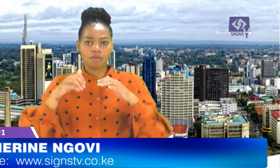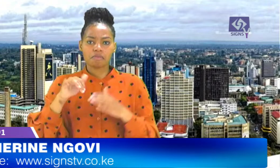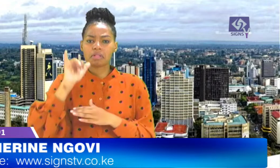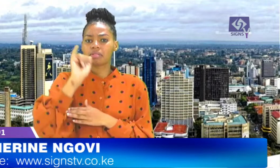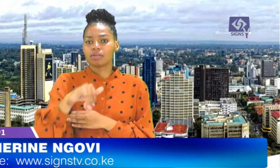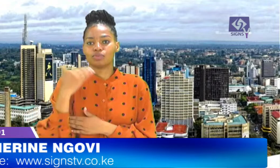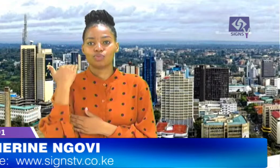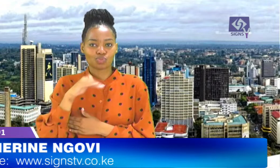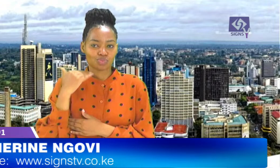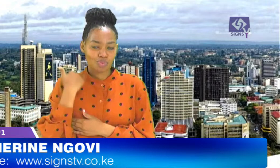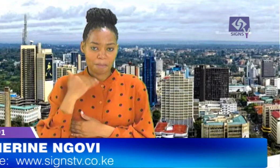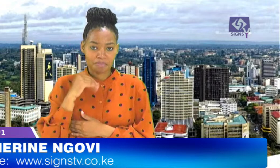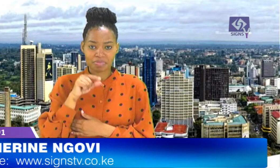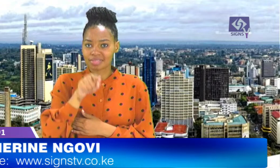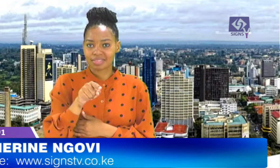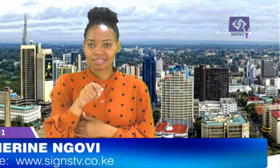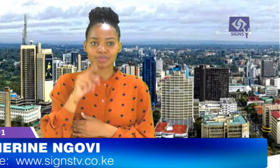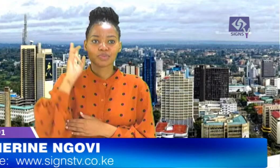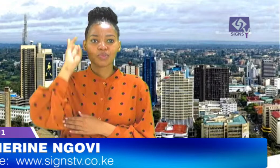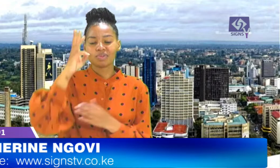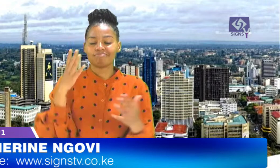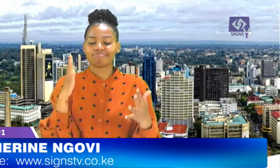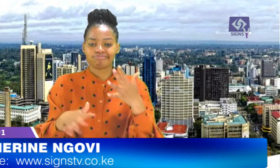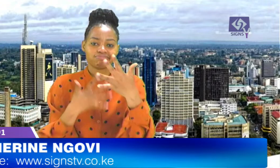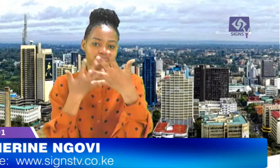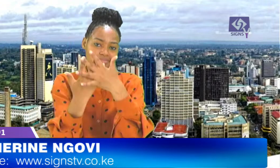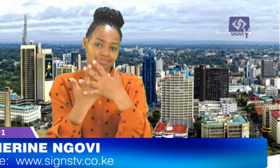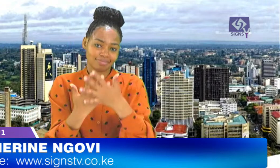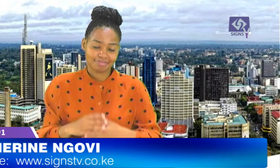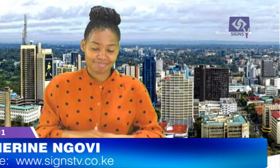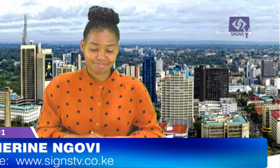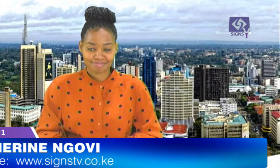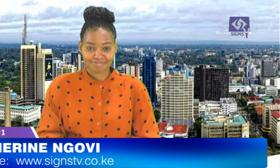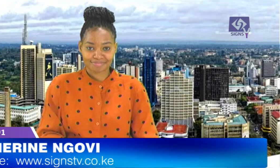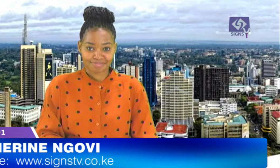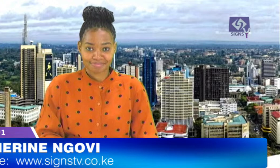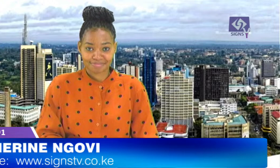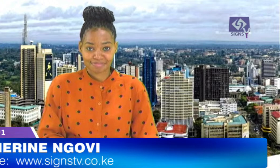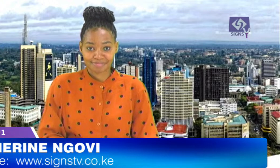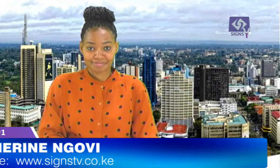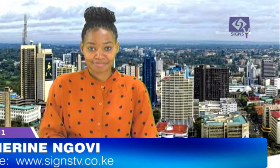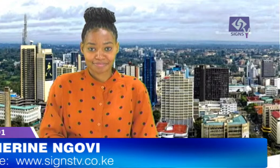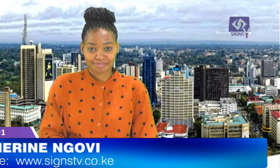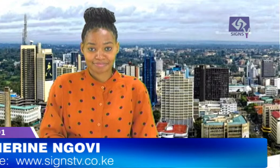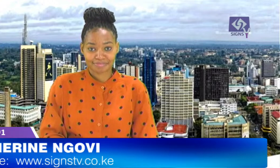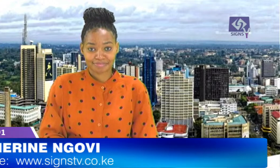fertilizer to other farmers that it was criminal and they will be arrested for that.